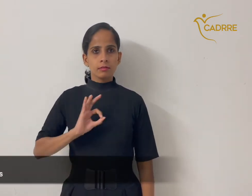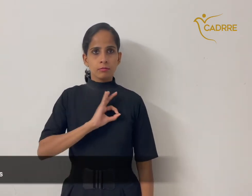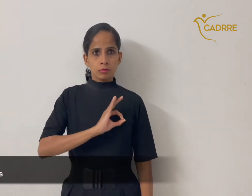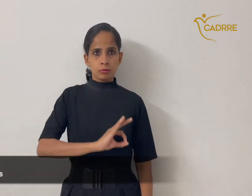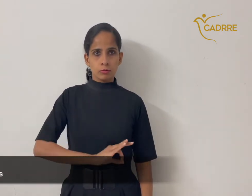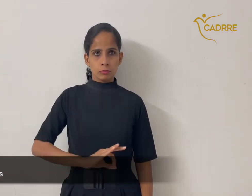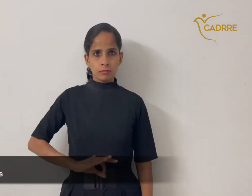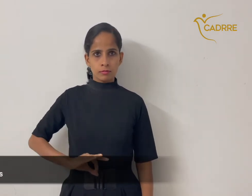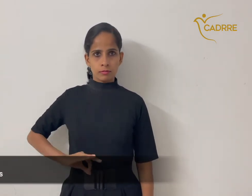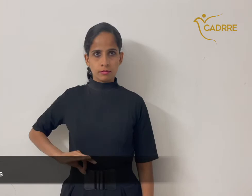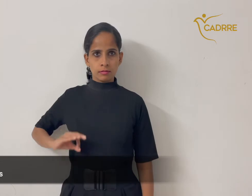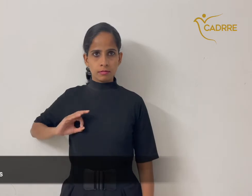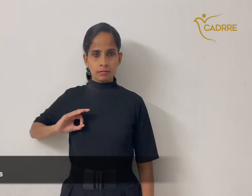Cheetah.